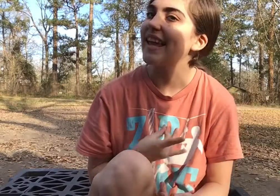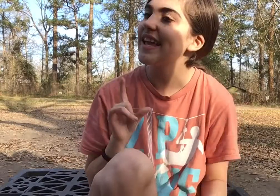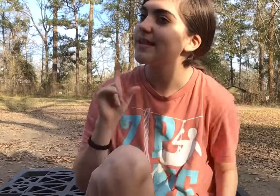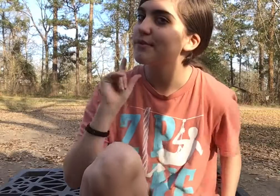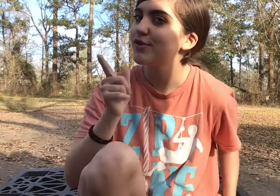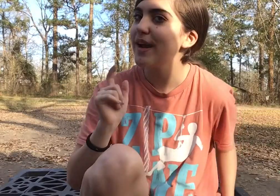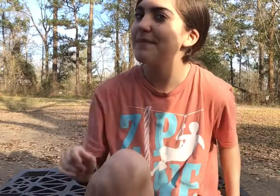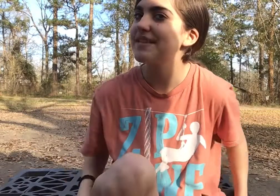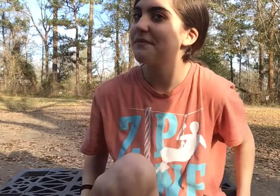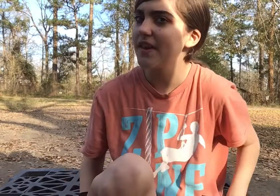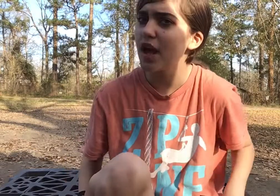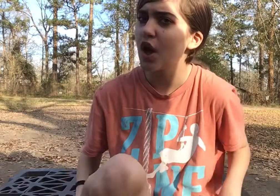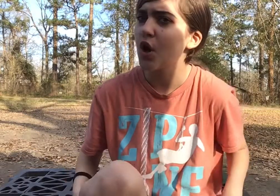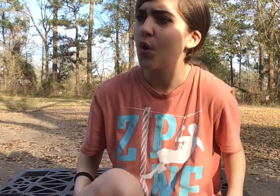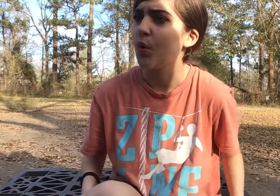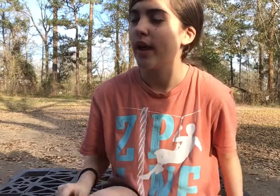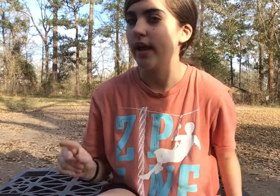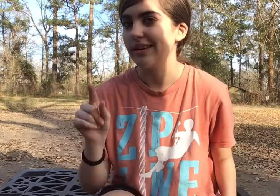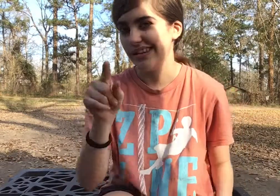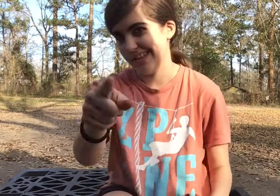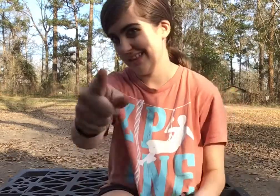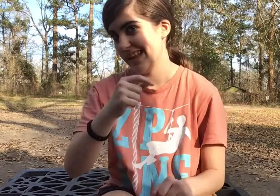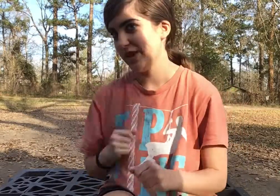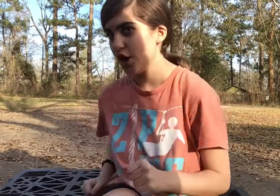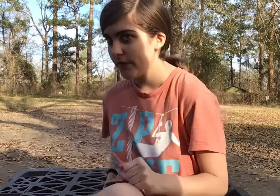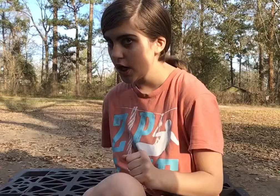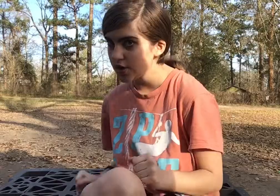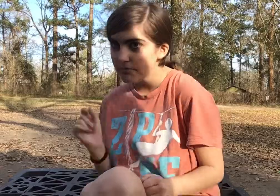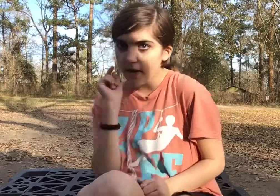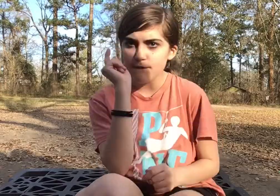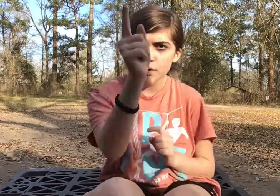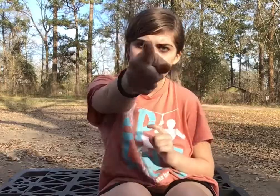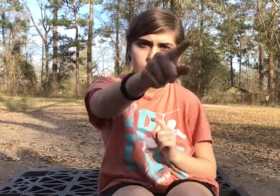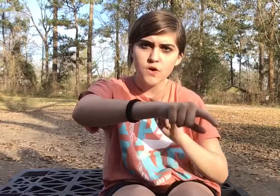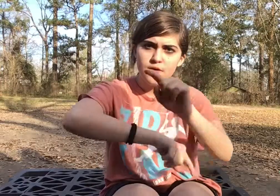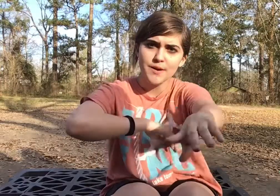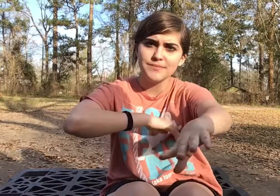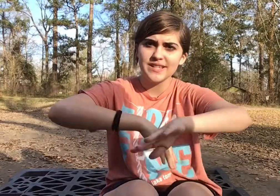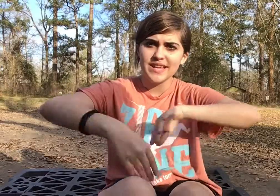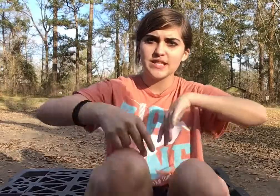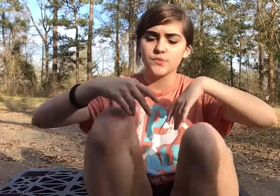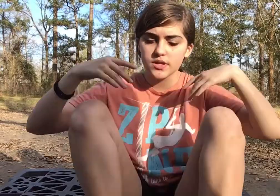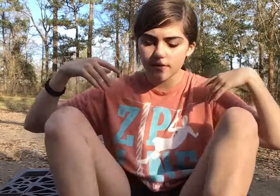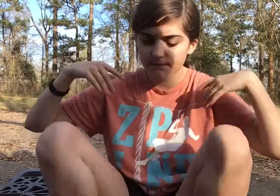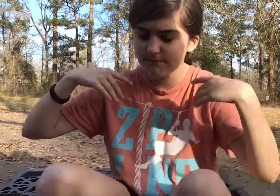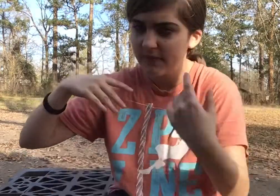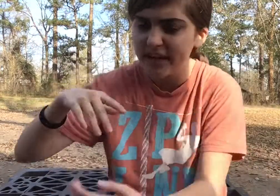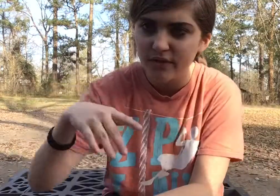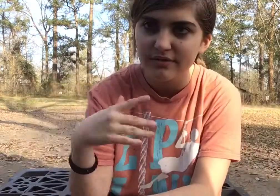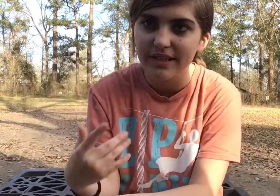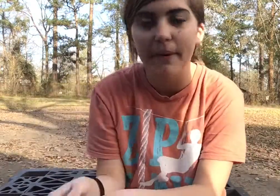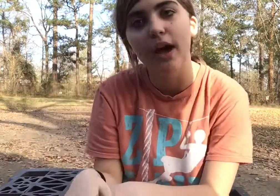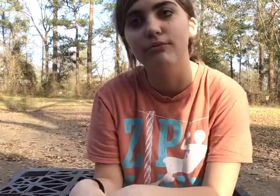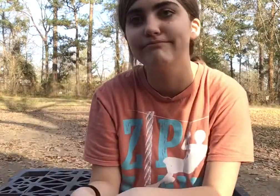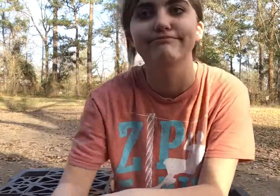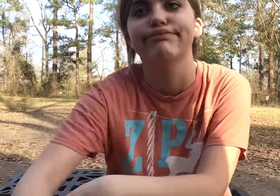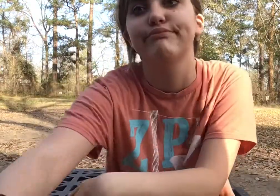and subscribe to this video and hit that notification bell for more updates when the videos come out.